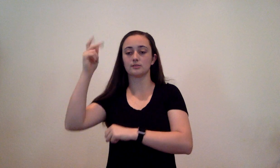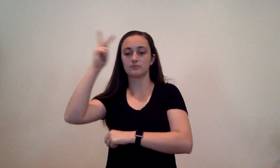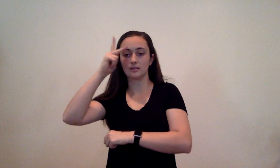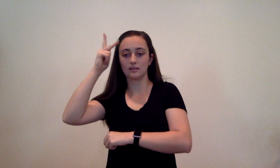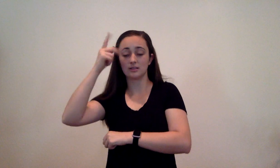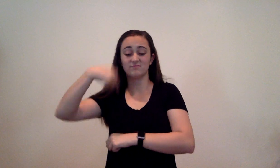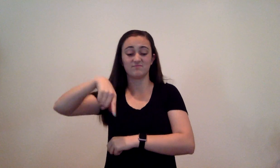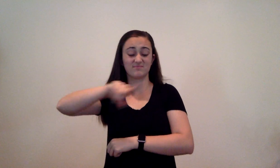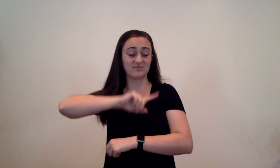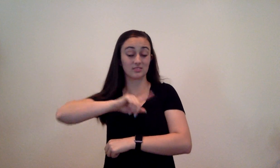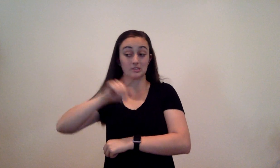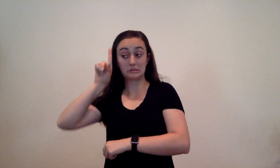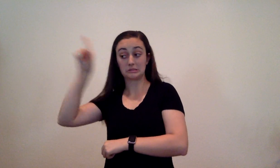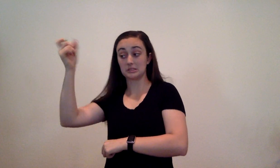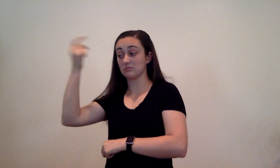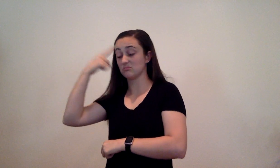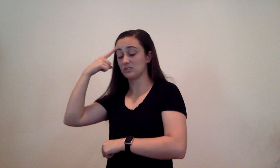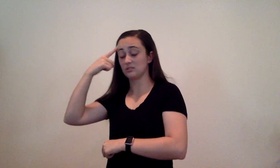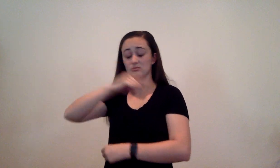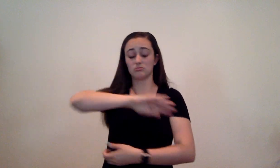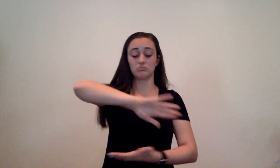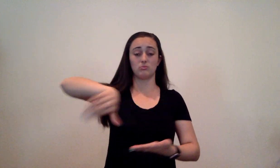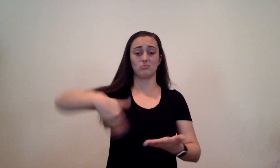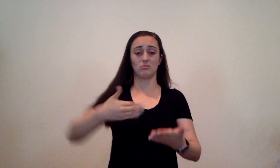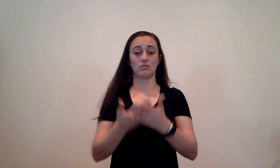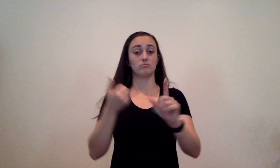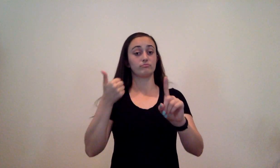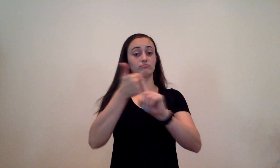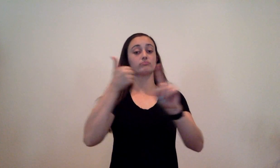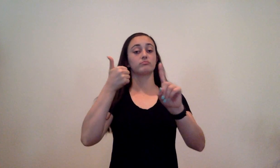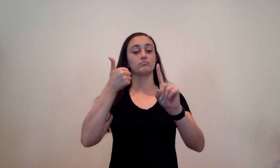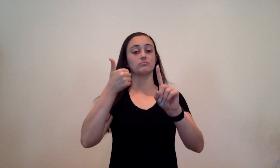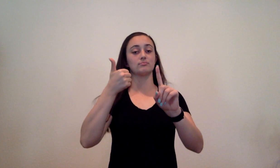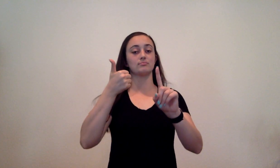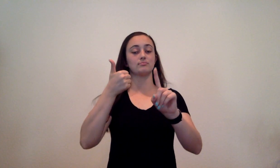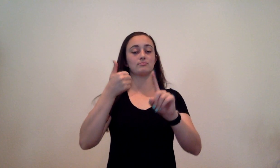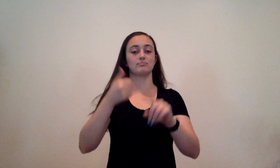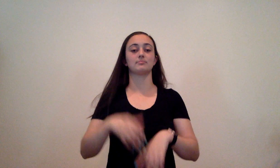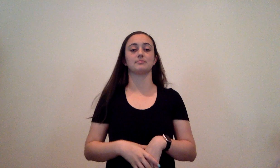all impacted by this ancient civilization from the Mediterranean.